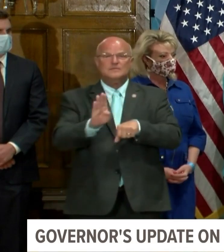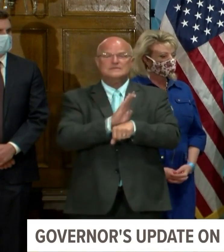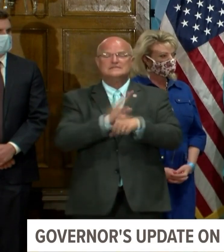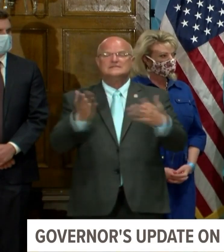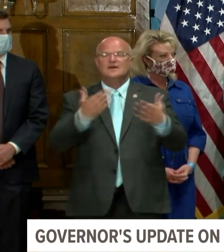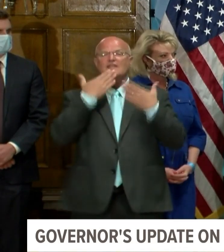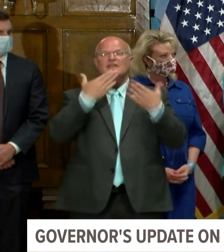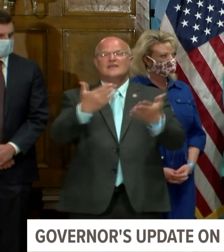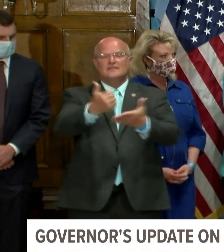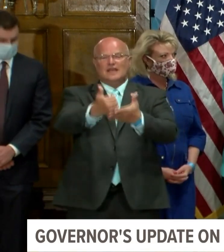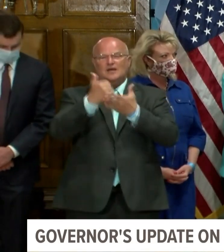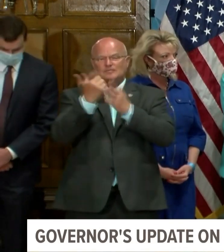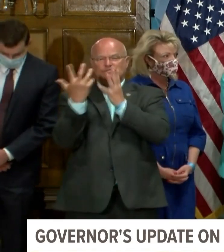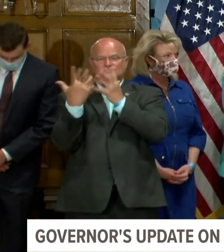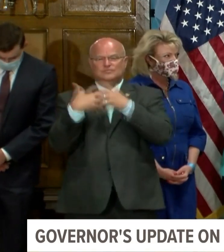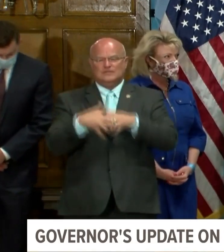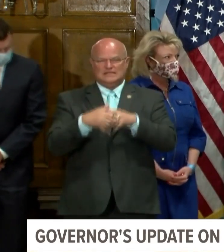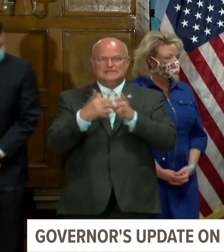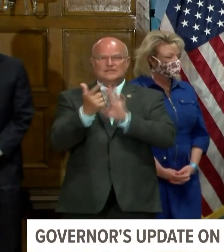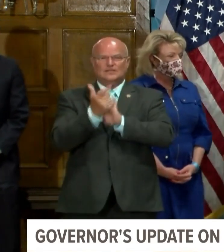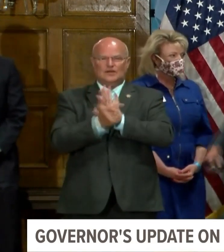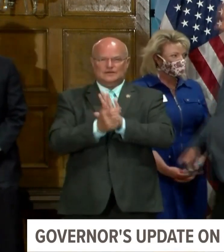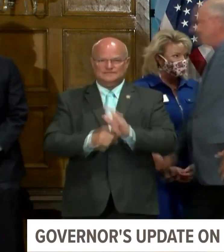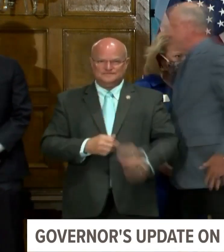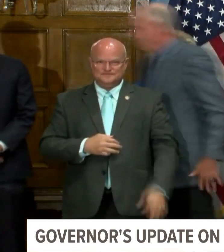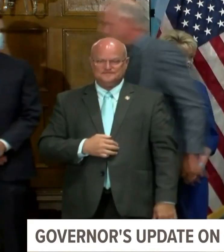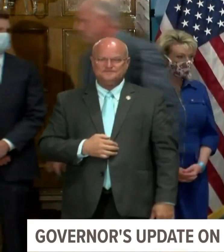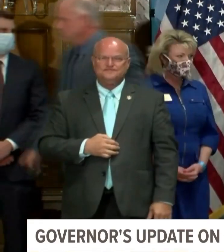thank you for helping us put it together.